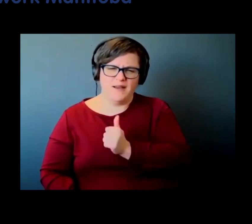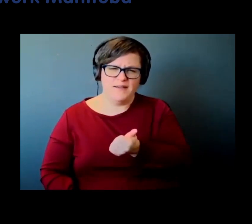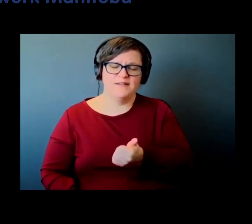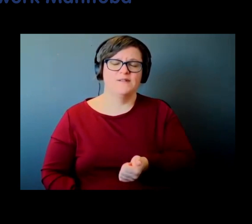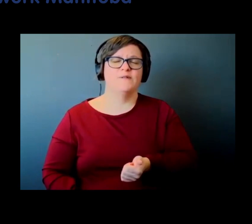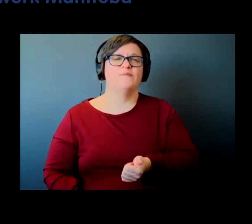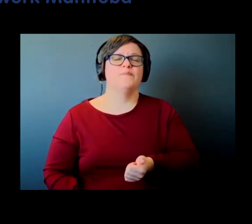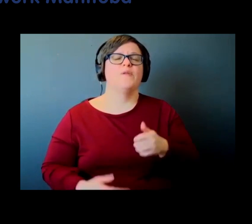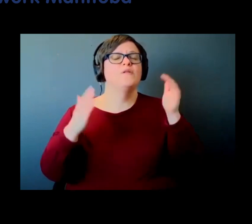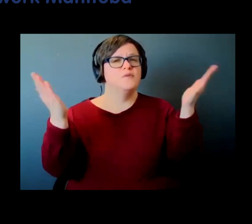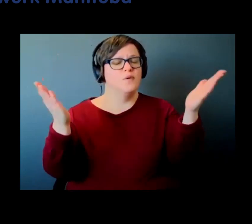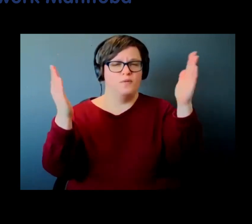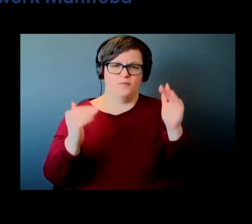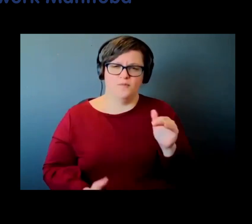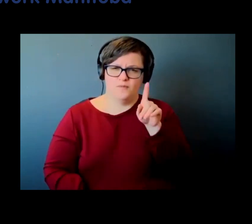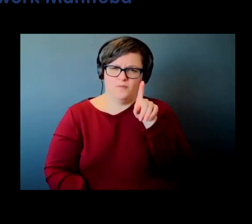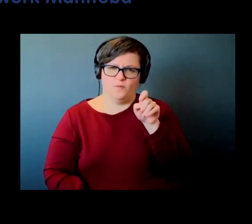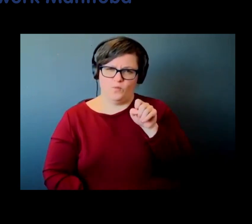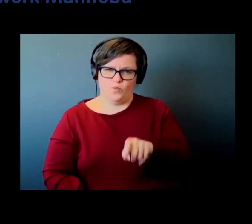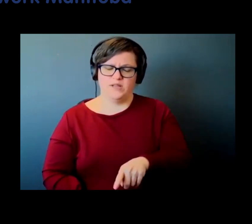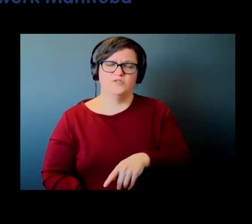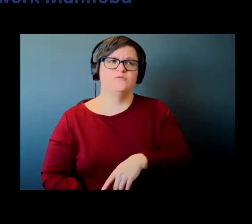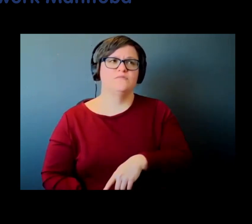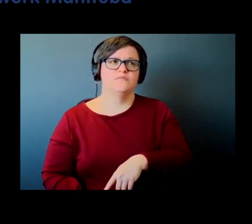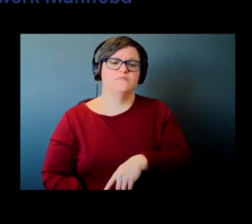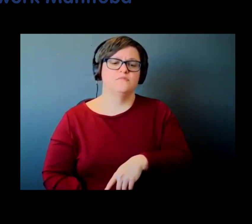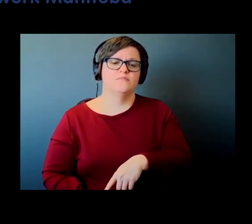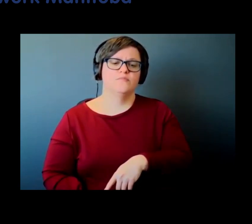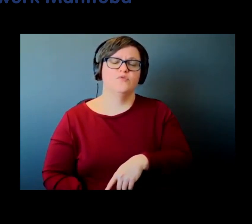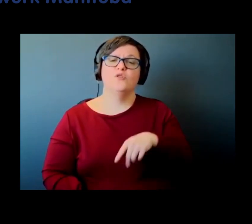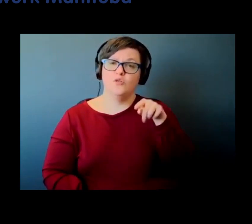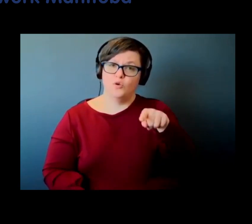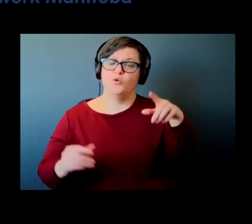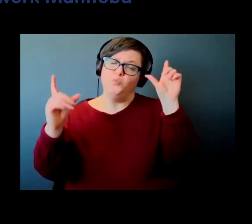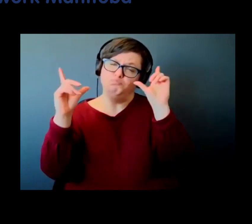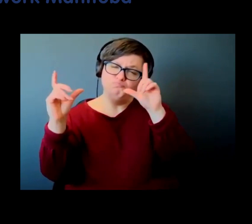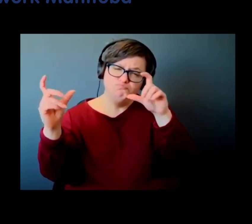So have you ever, like, reaction to your work from other